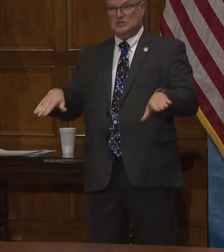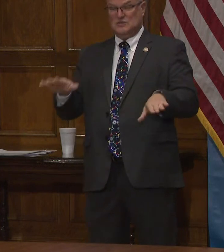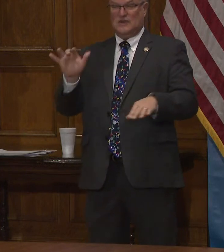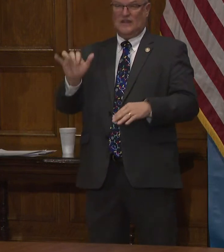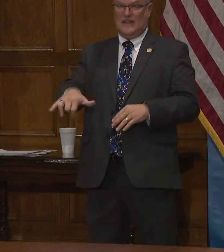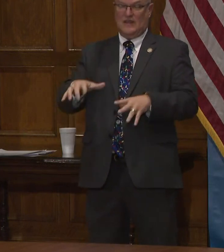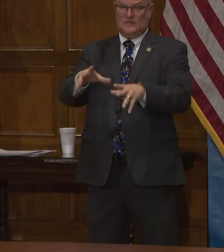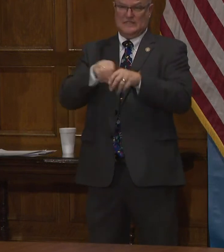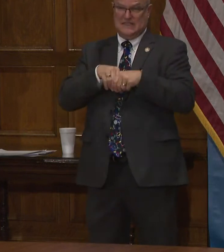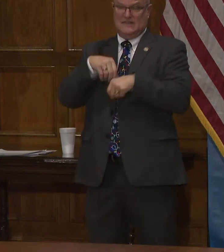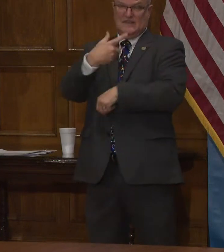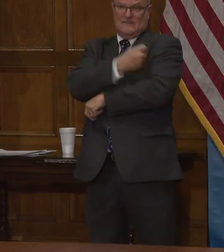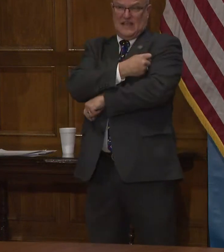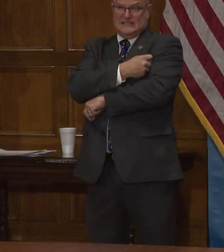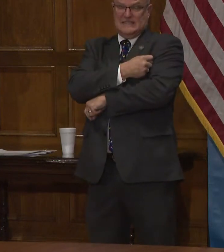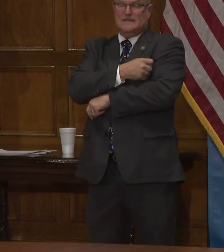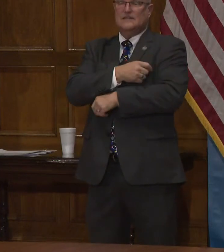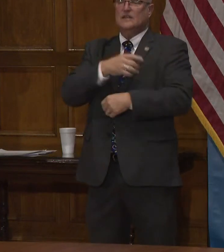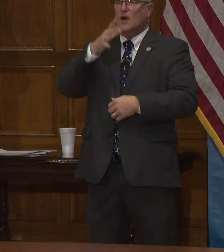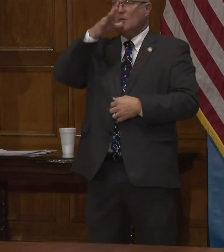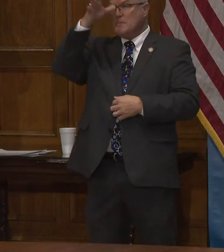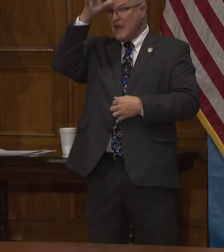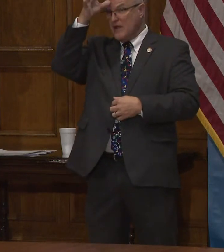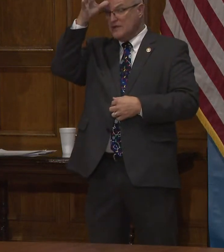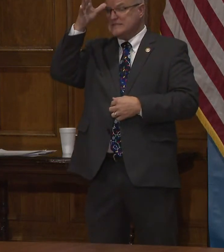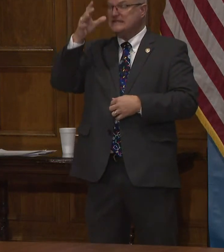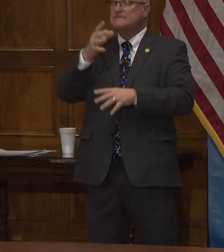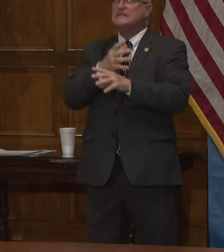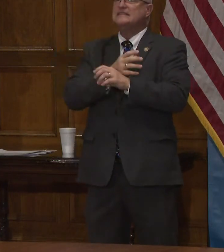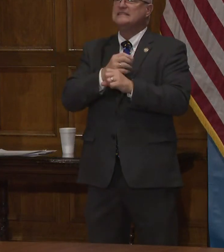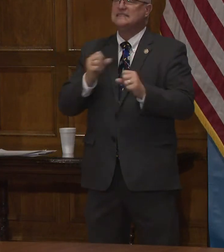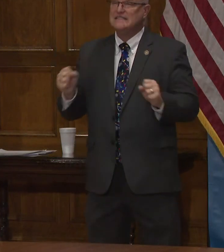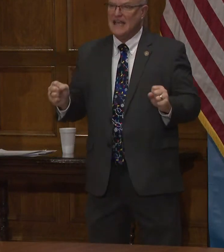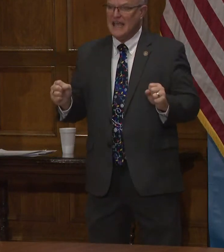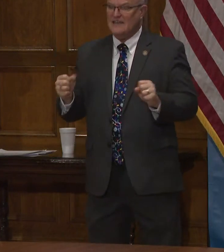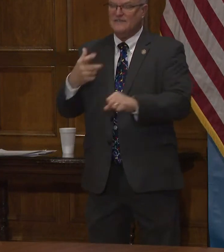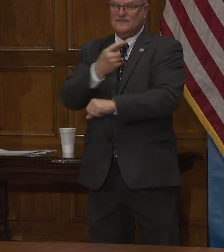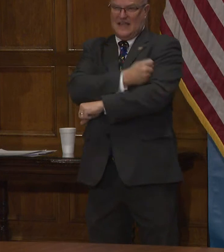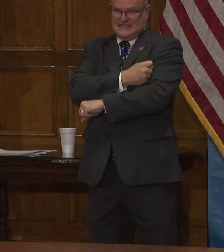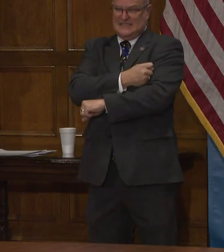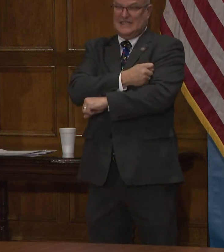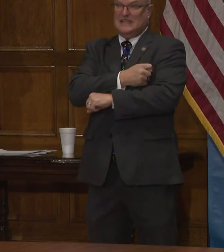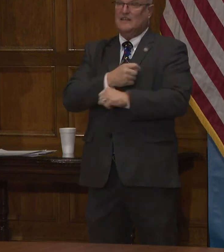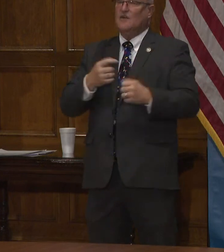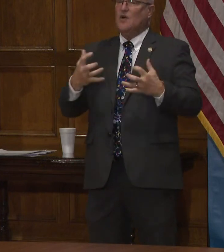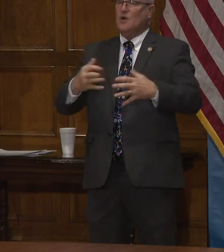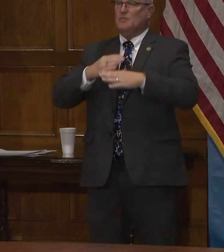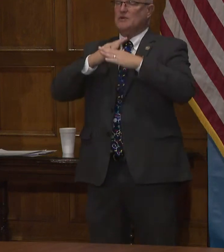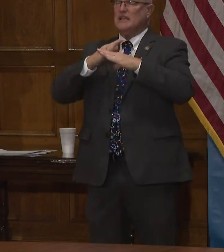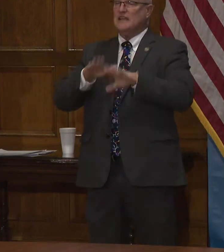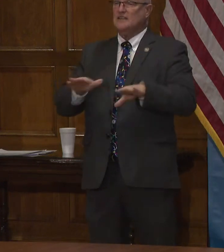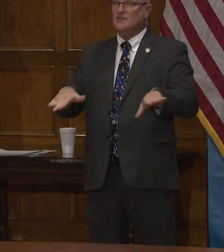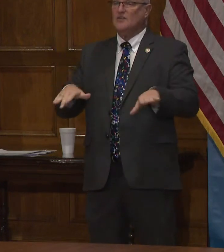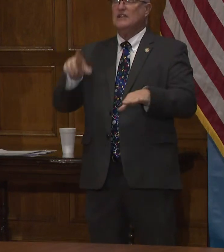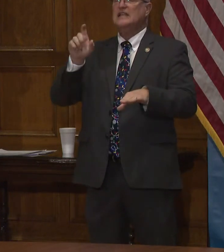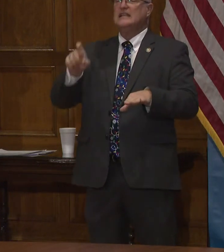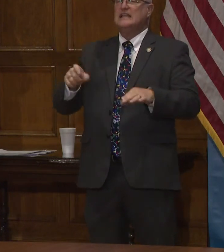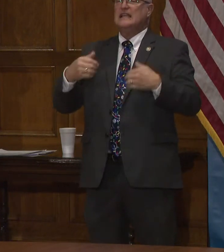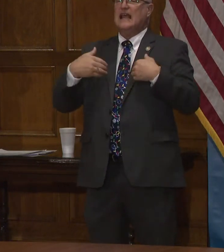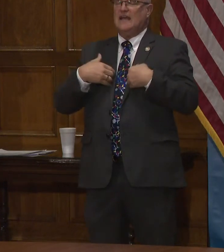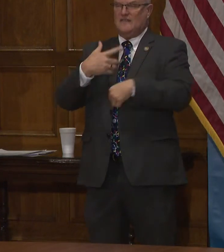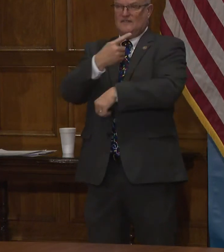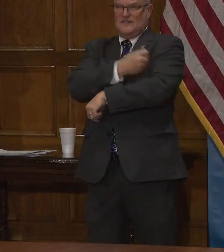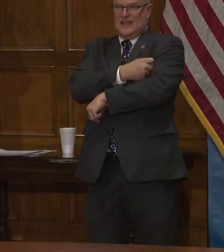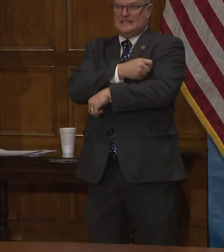that vaccine. So again, parents, this is a very safe and effective vaccine. If we want to protect our children, we need to get this